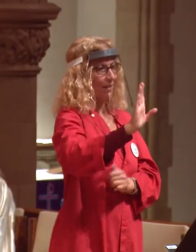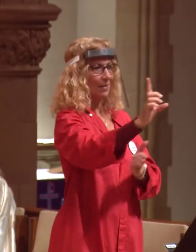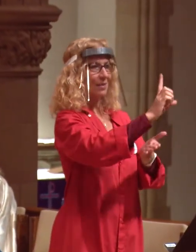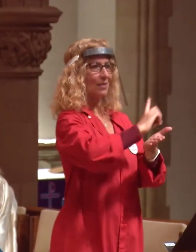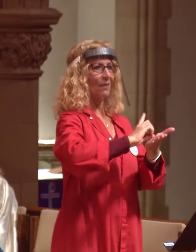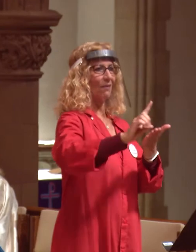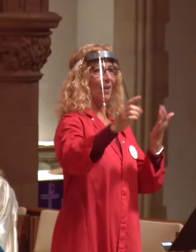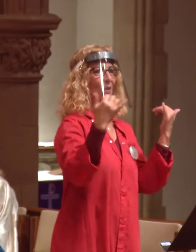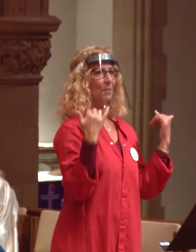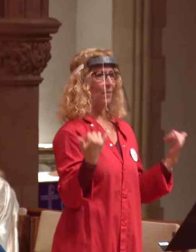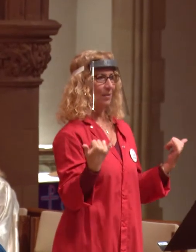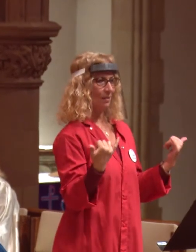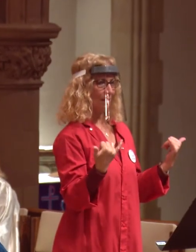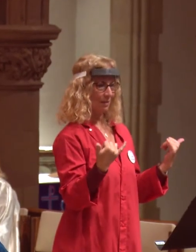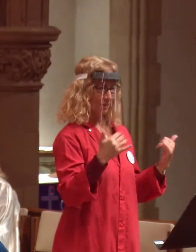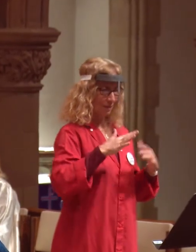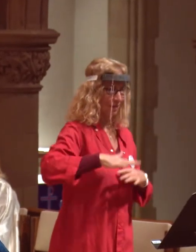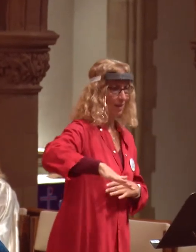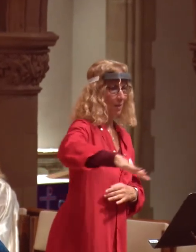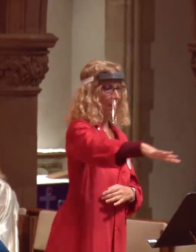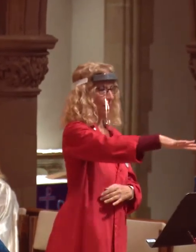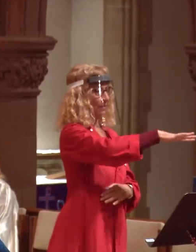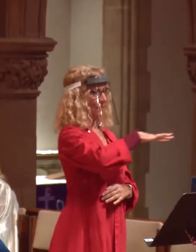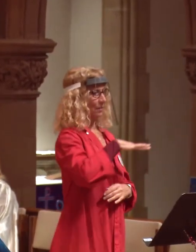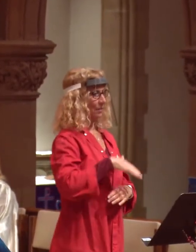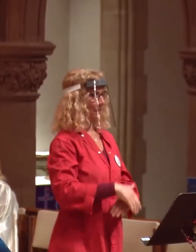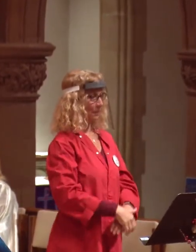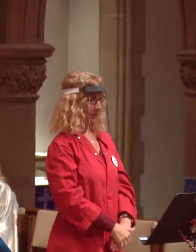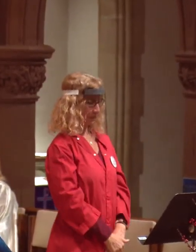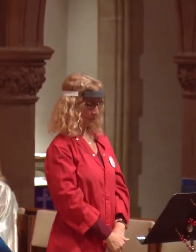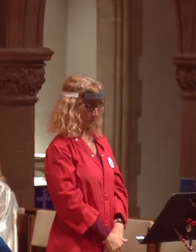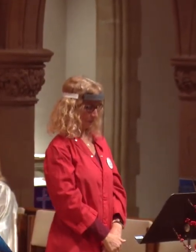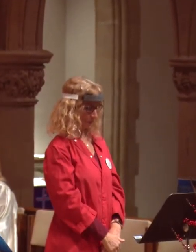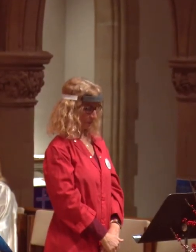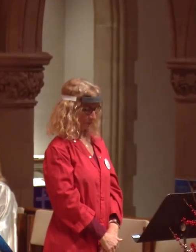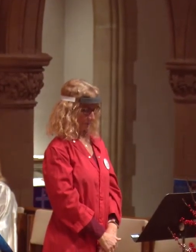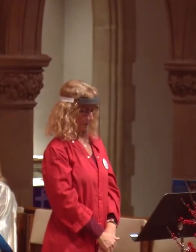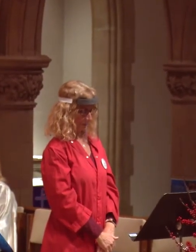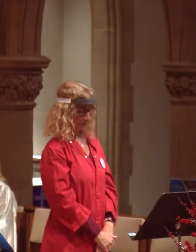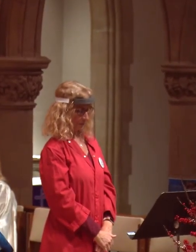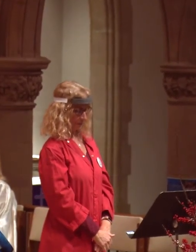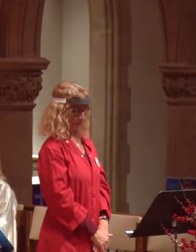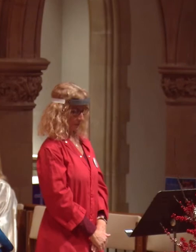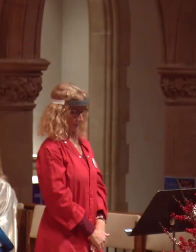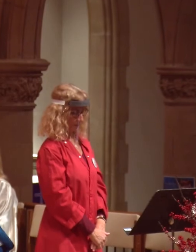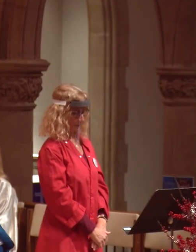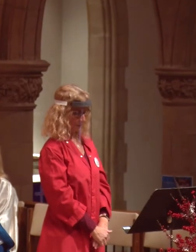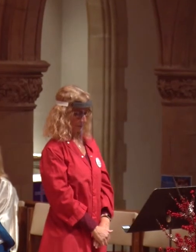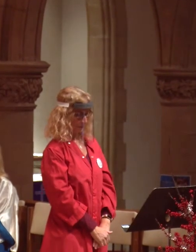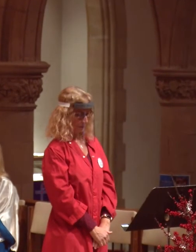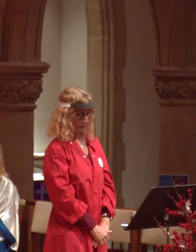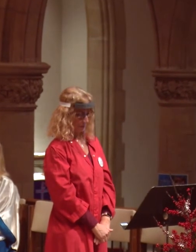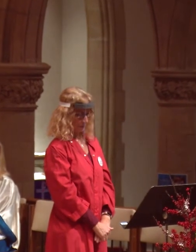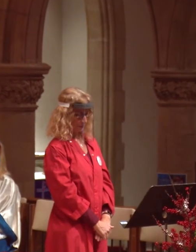midst. Así que los invito a estar abiertos, a notar la presencia divina de este Dios en medio de nosotros.